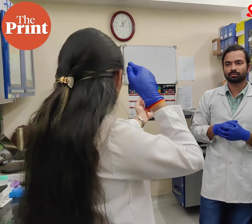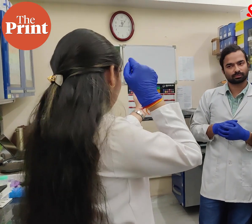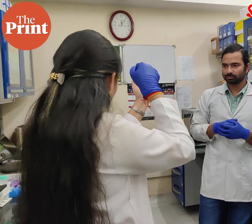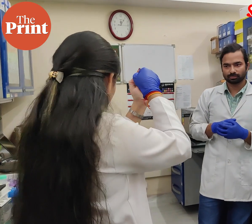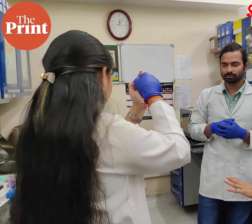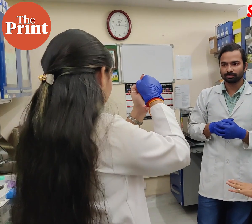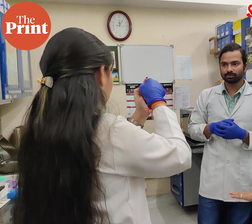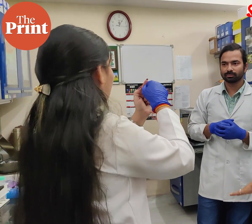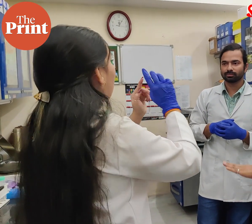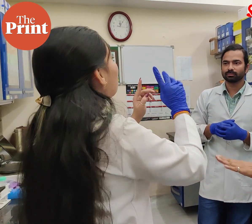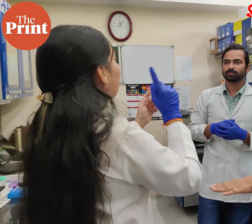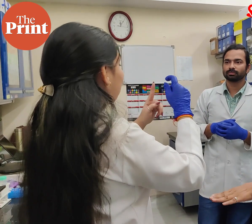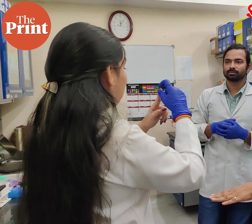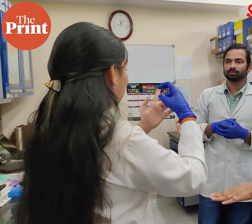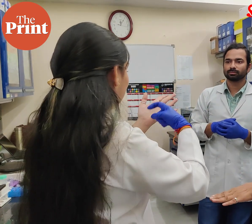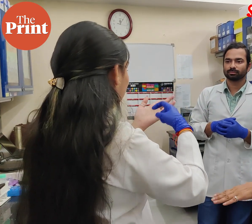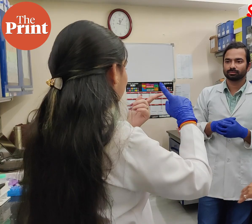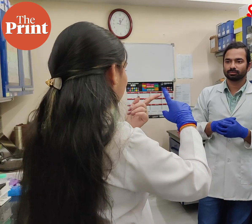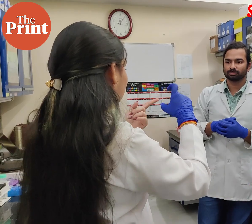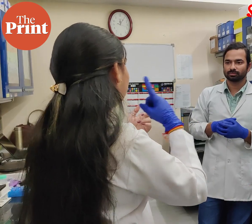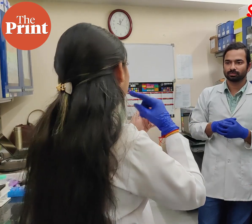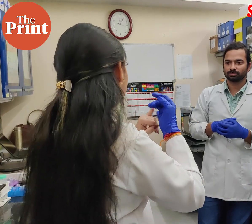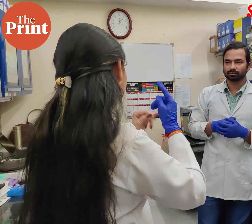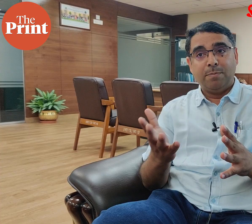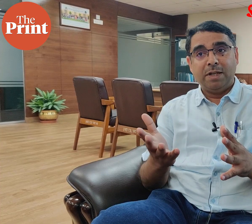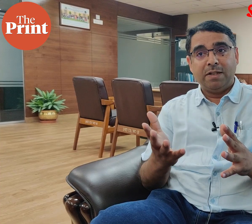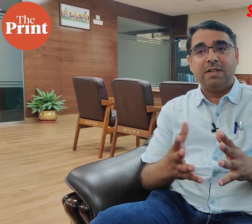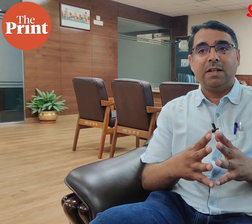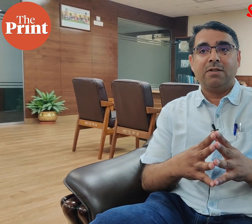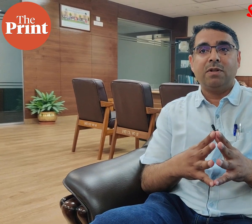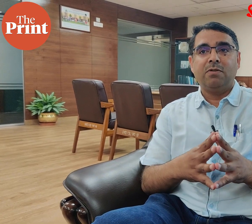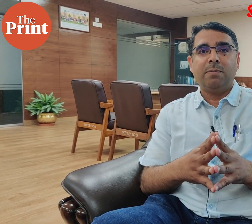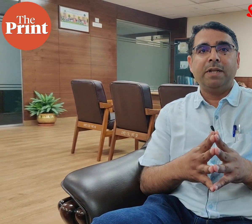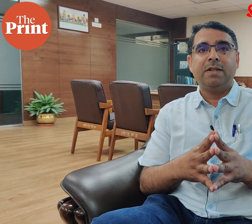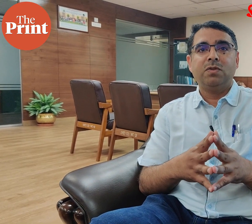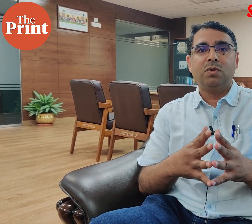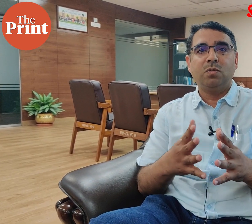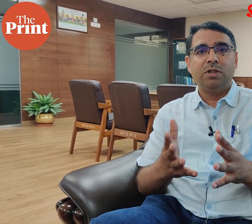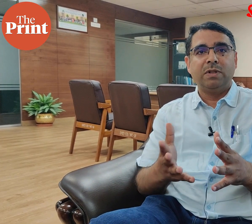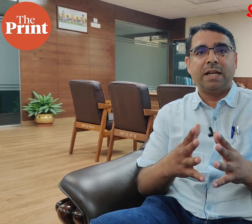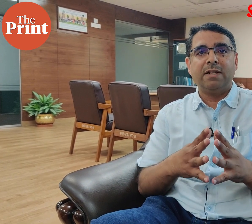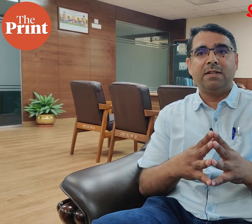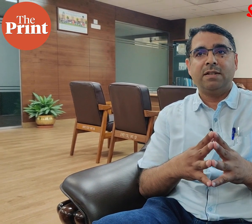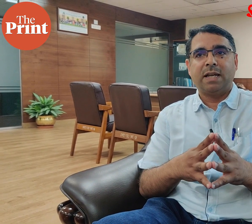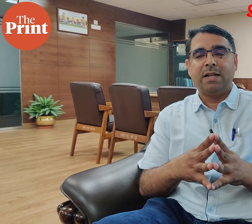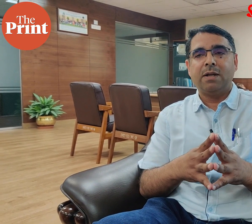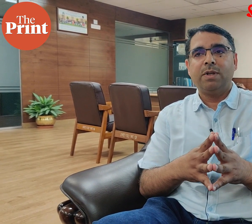students have been actually not only helping us in actually developing this virtual sign language,